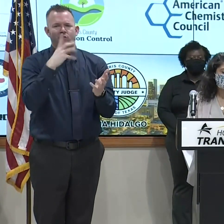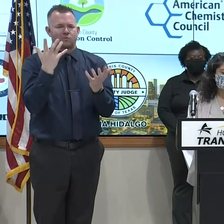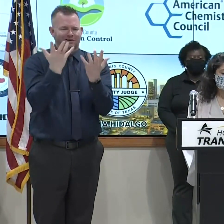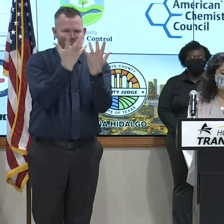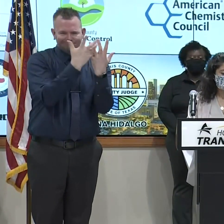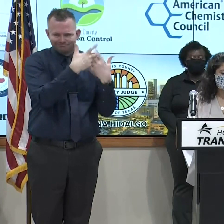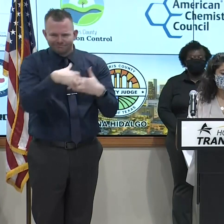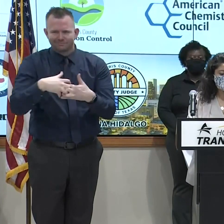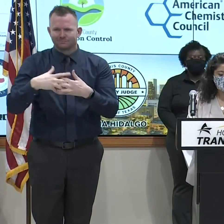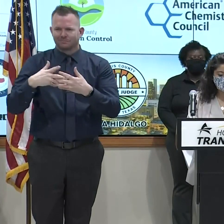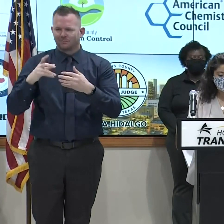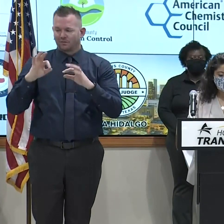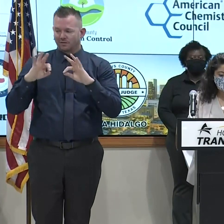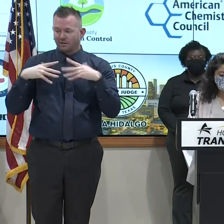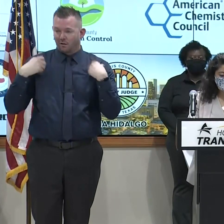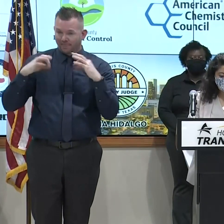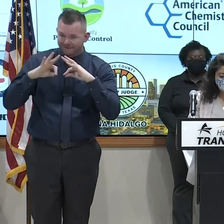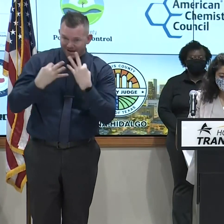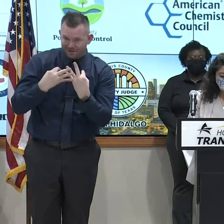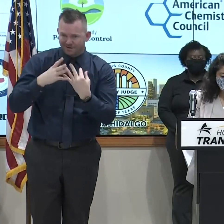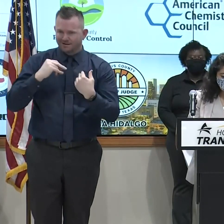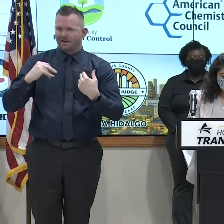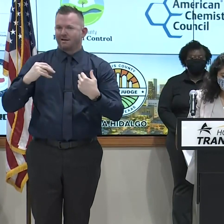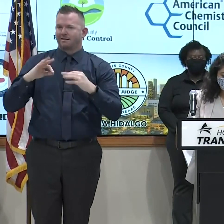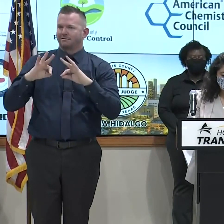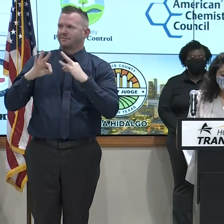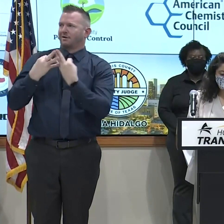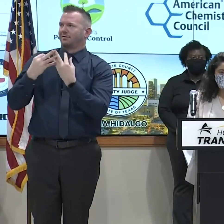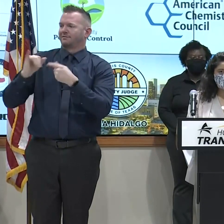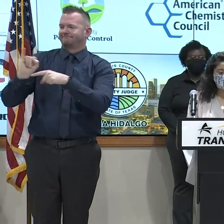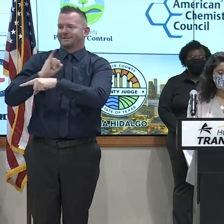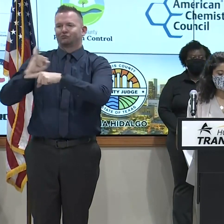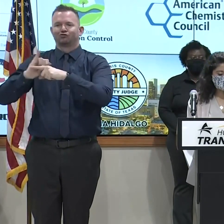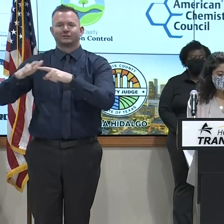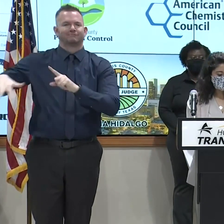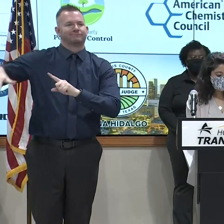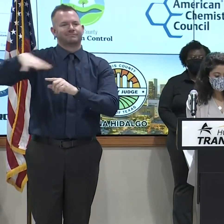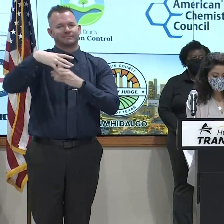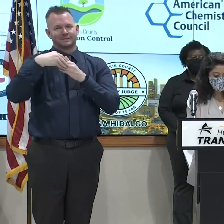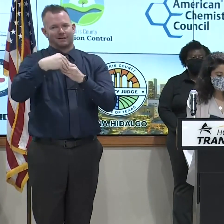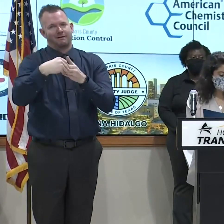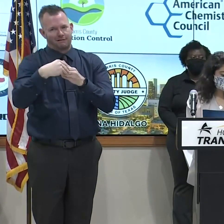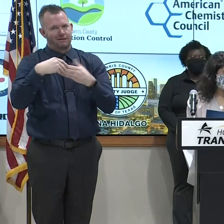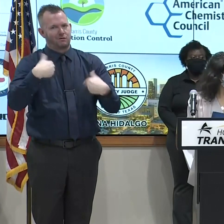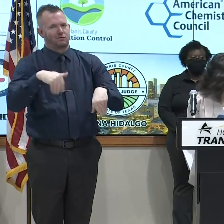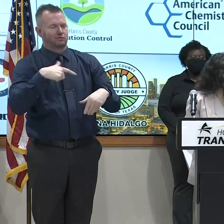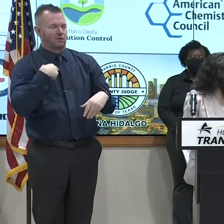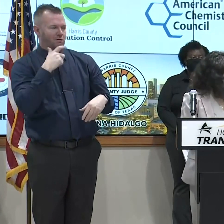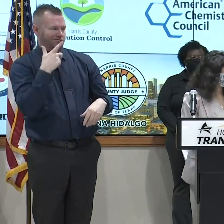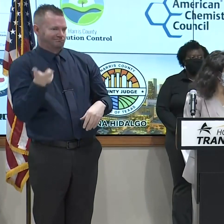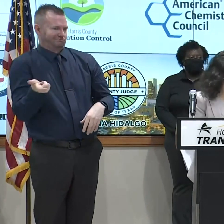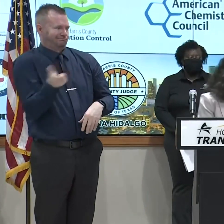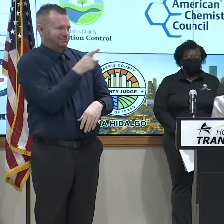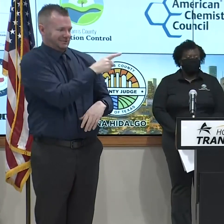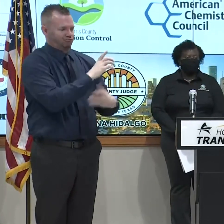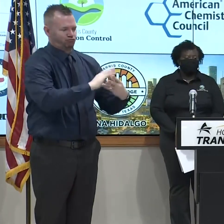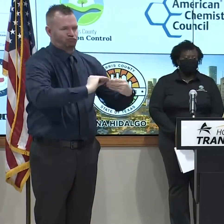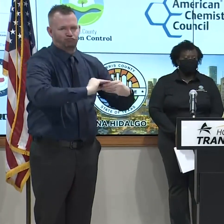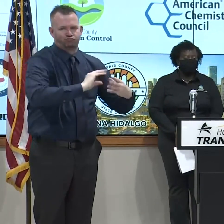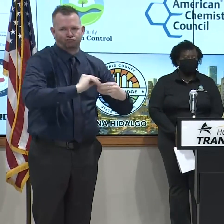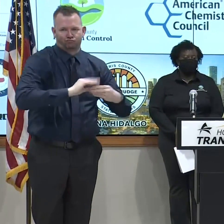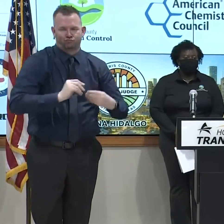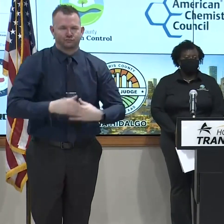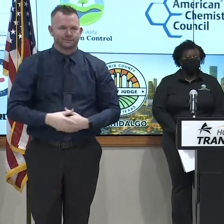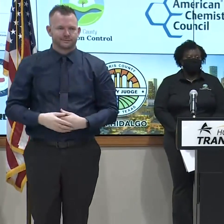families, and has led the grant that we're going to hear about from him. Commissioner Garcia.